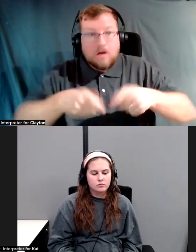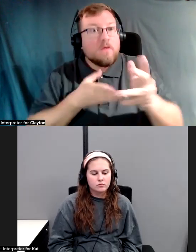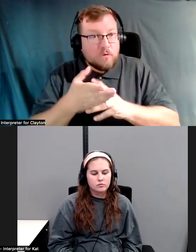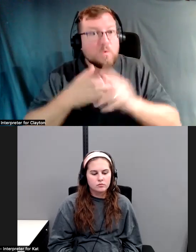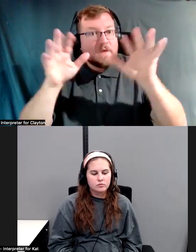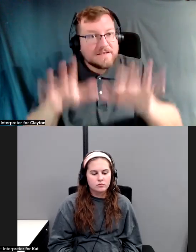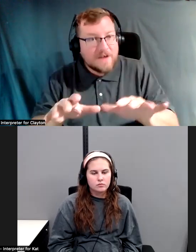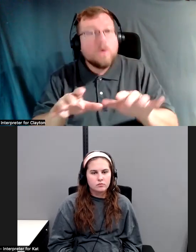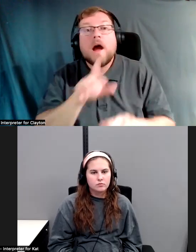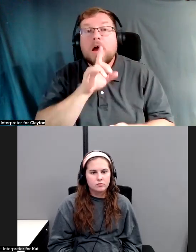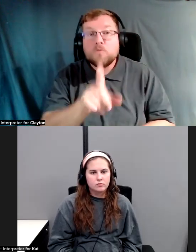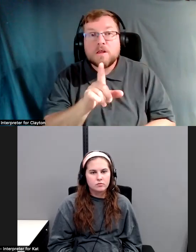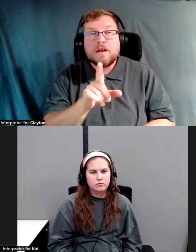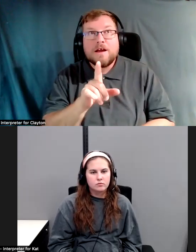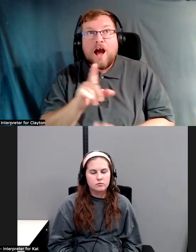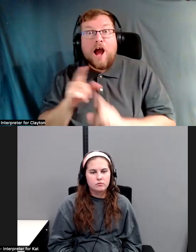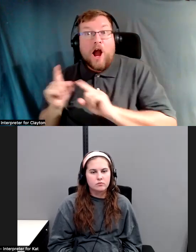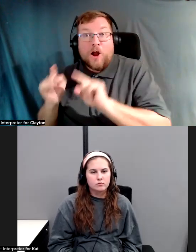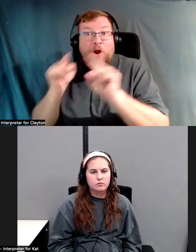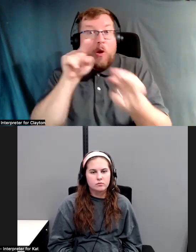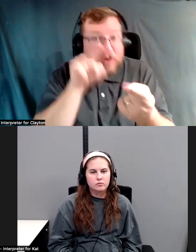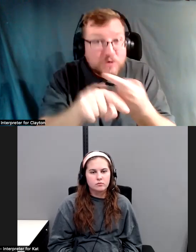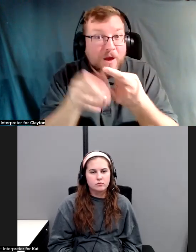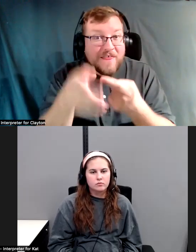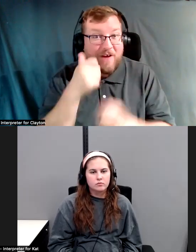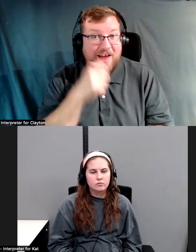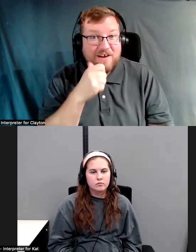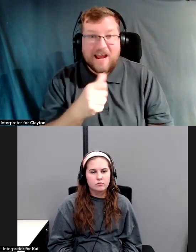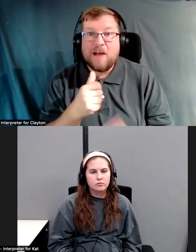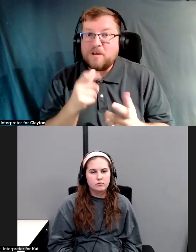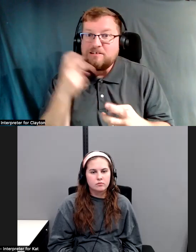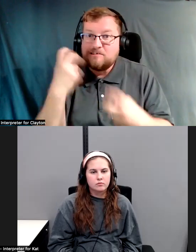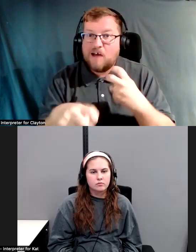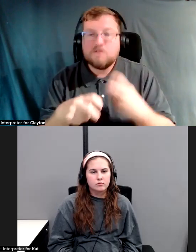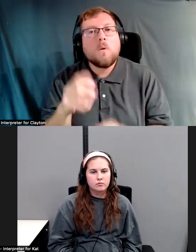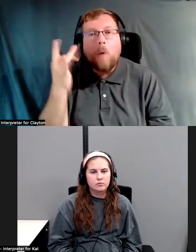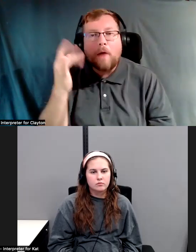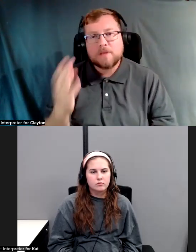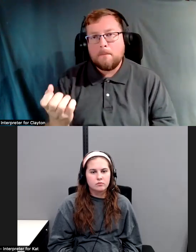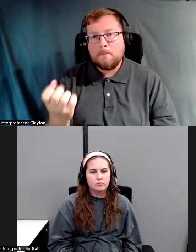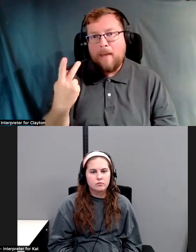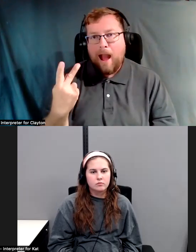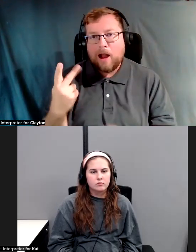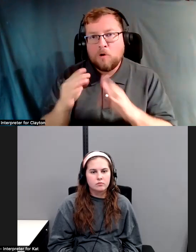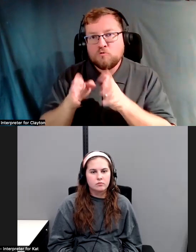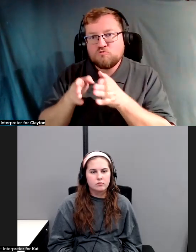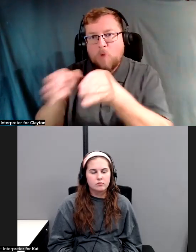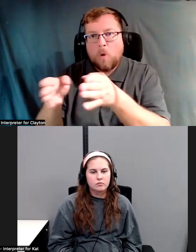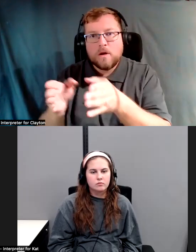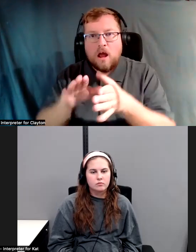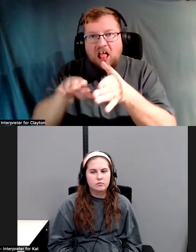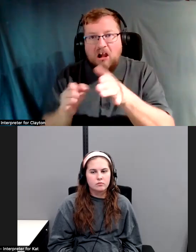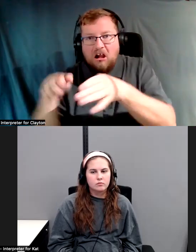The journey in every day was a little bit difficult. It was like a 4x4 back road with lots of potholes. And so,